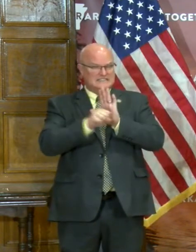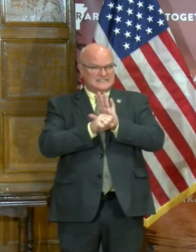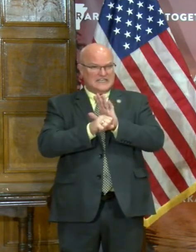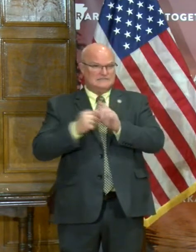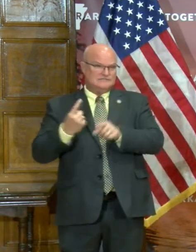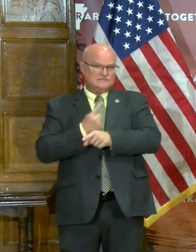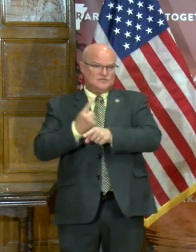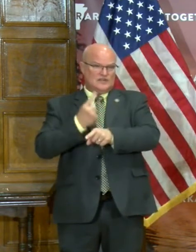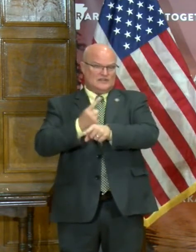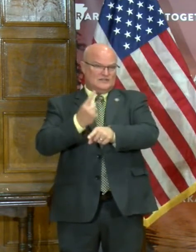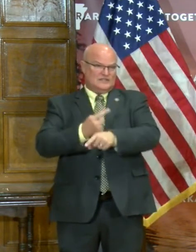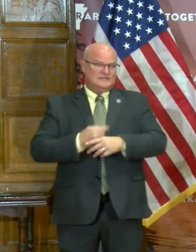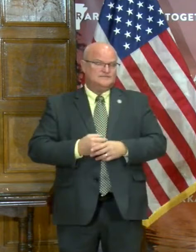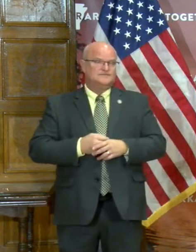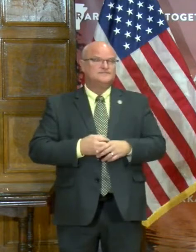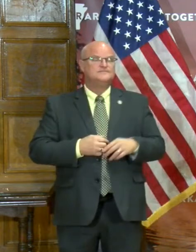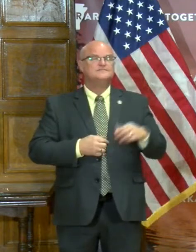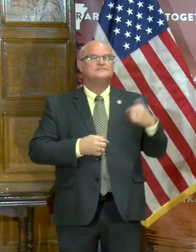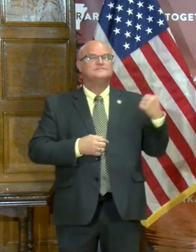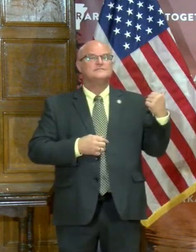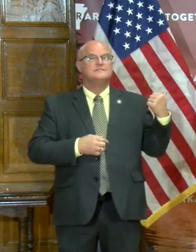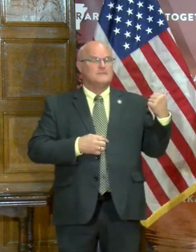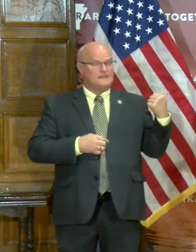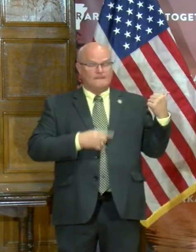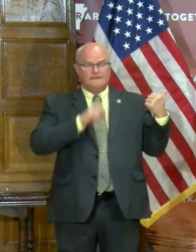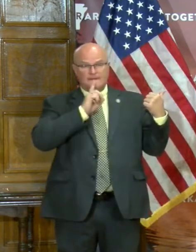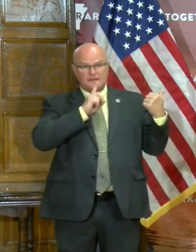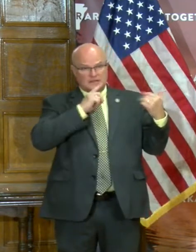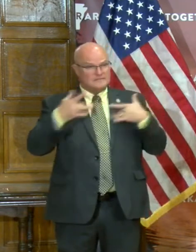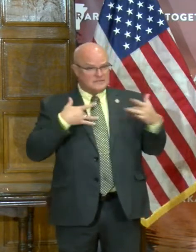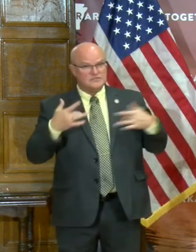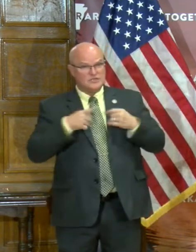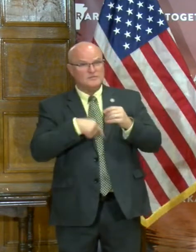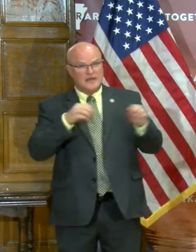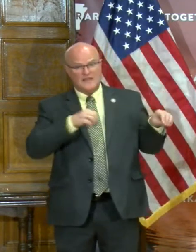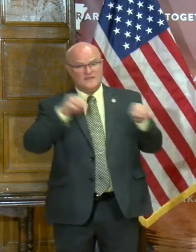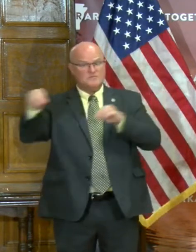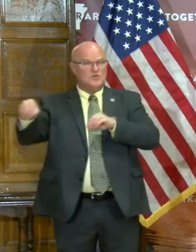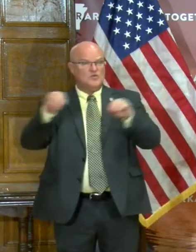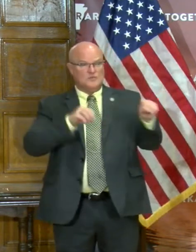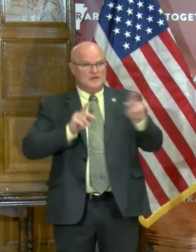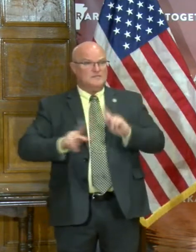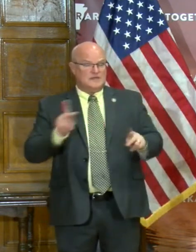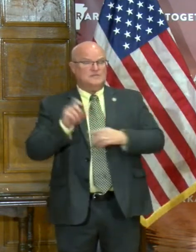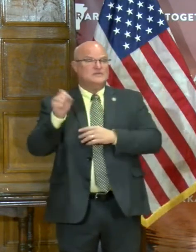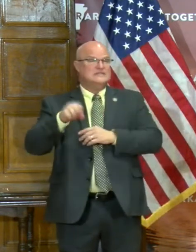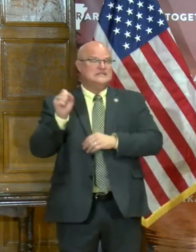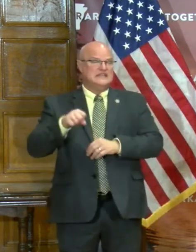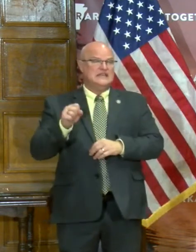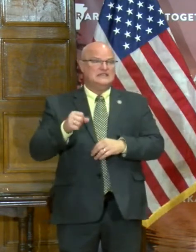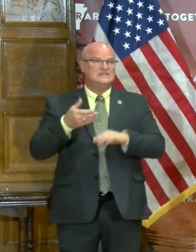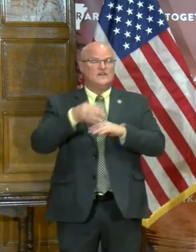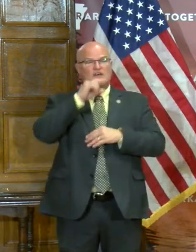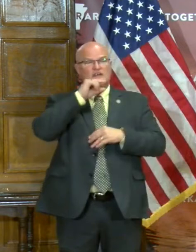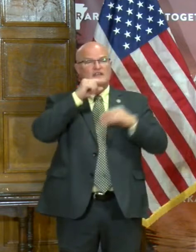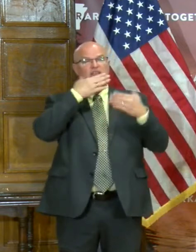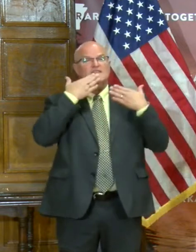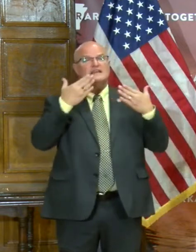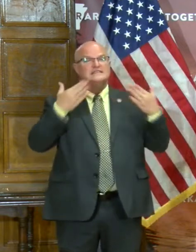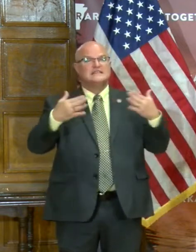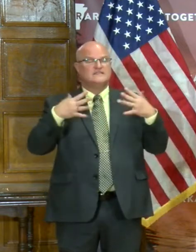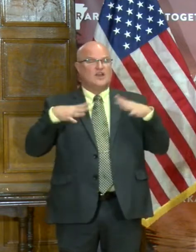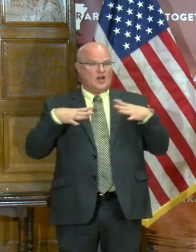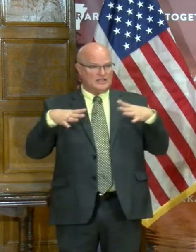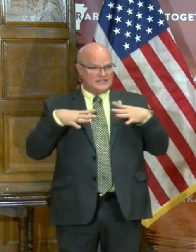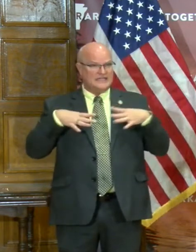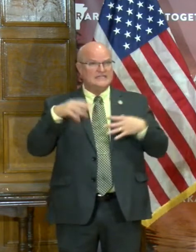a regular basis? Sure. I'm concerned about the movement of people over the Thanksgiving